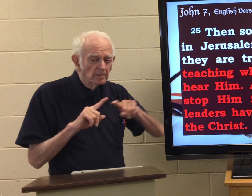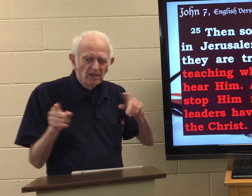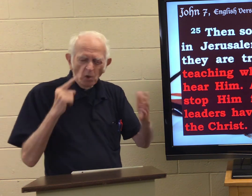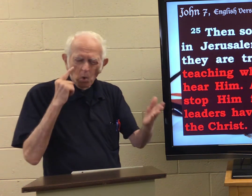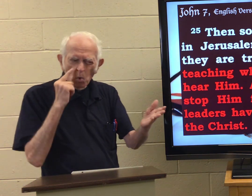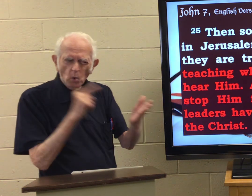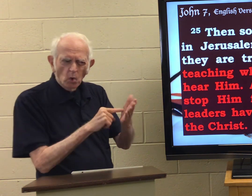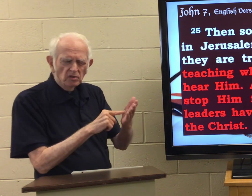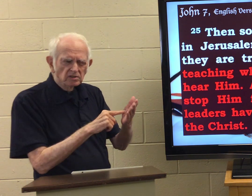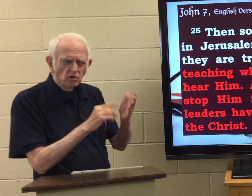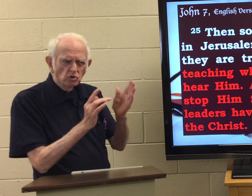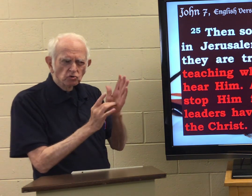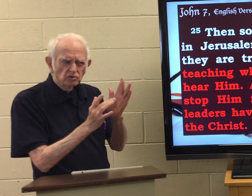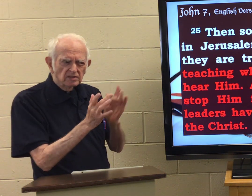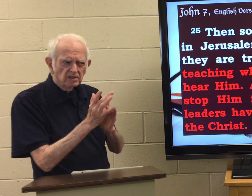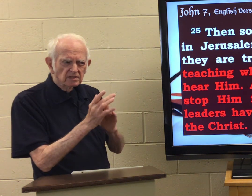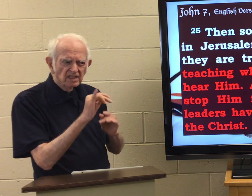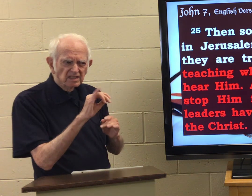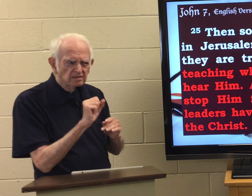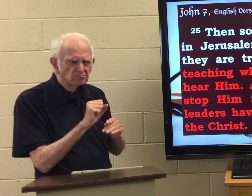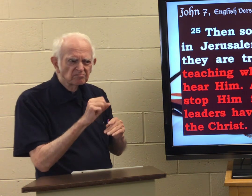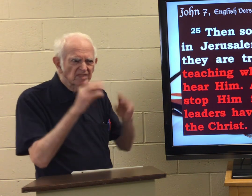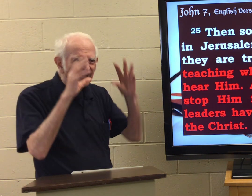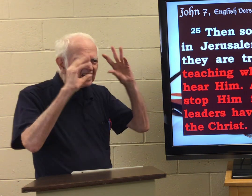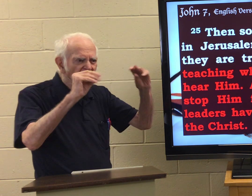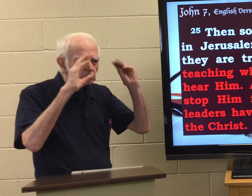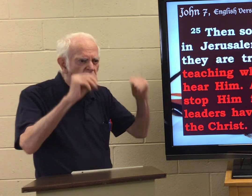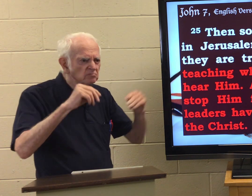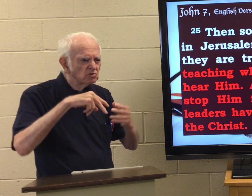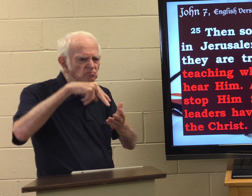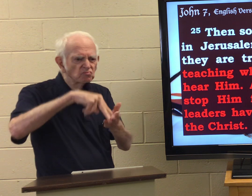But he, but you notice Jesus, it says Jesus, he is teaching,